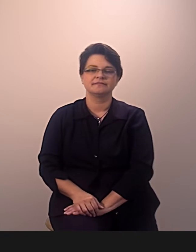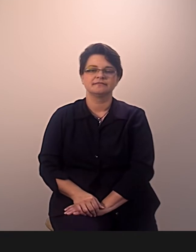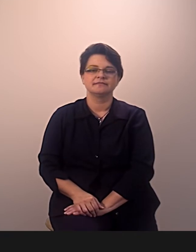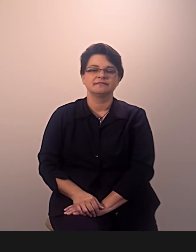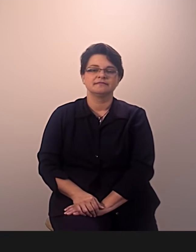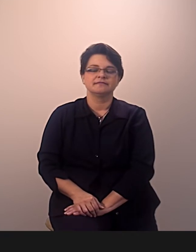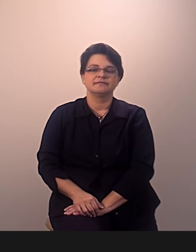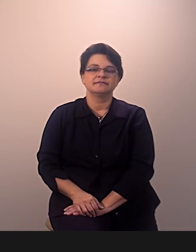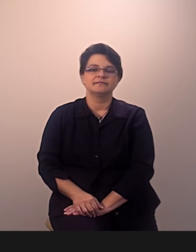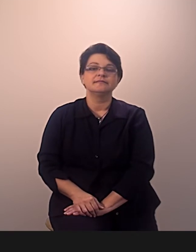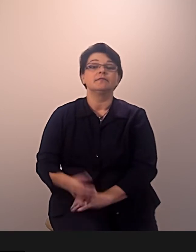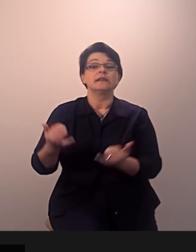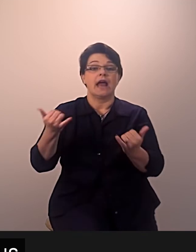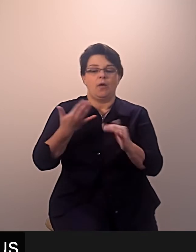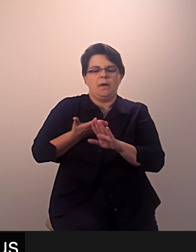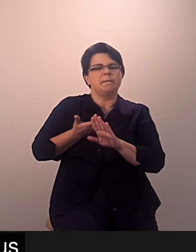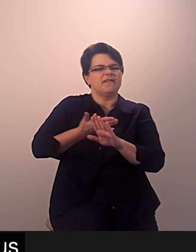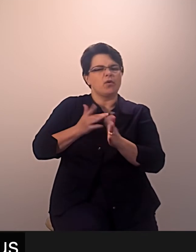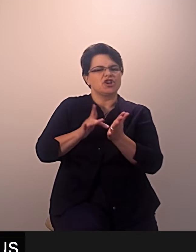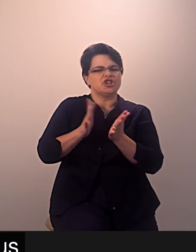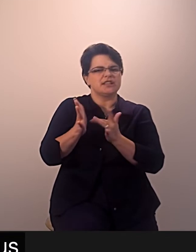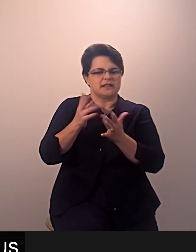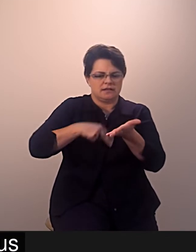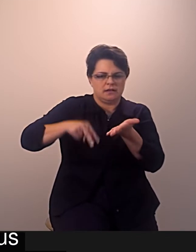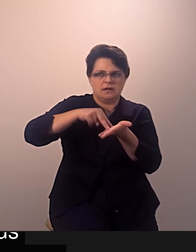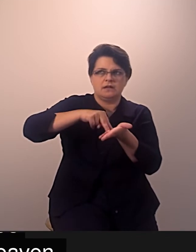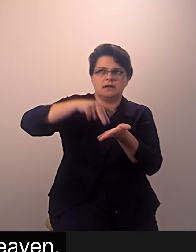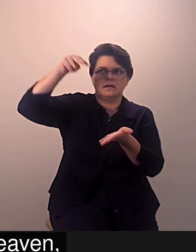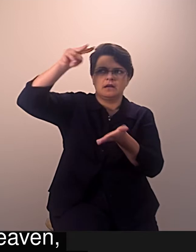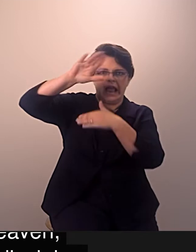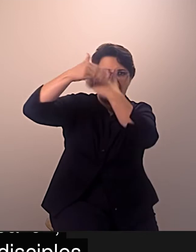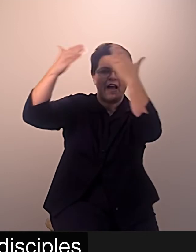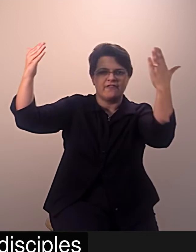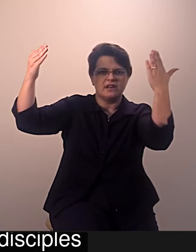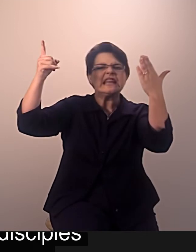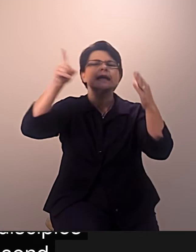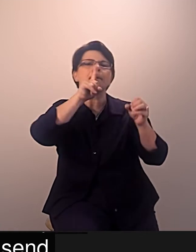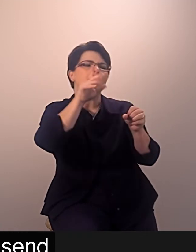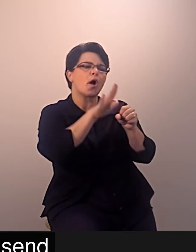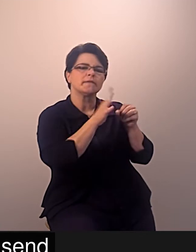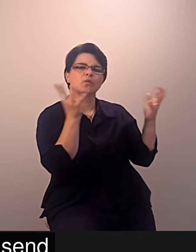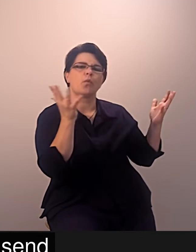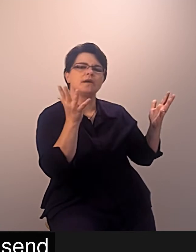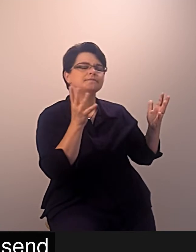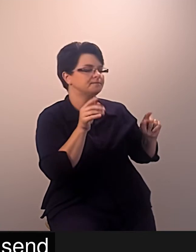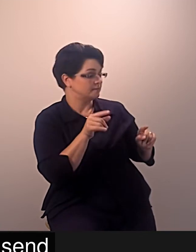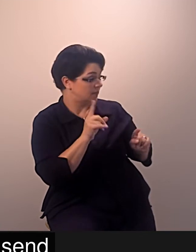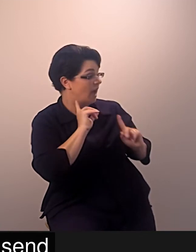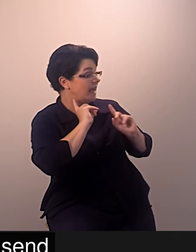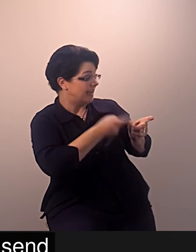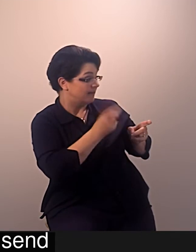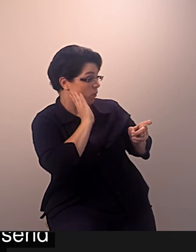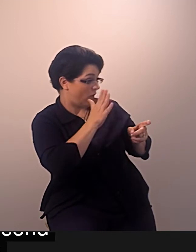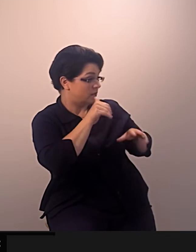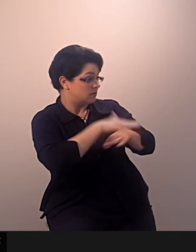Before Jesus went back to heaven, he promised his disciples that he would send the gift of God's Holy